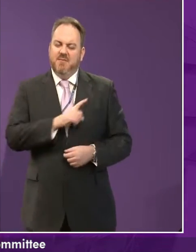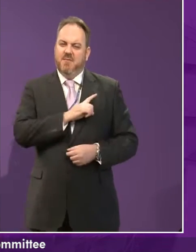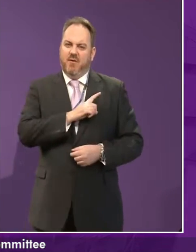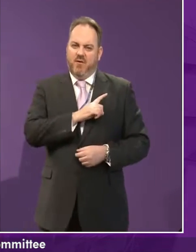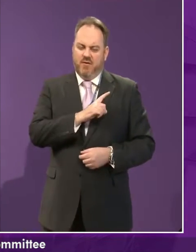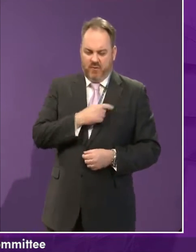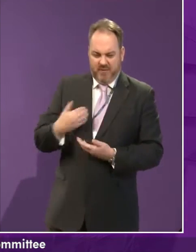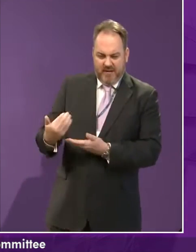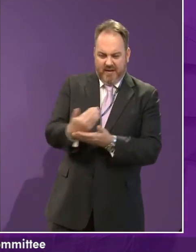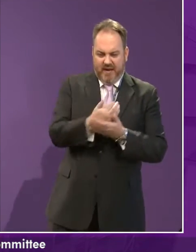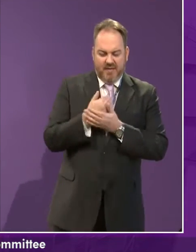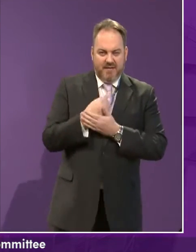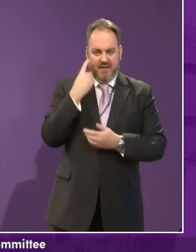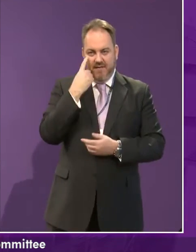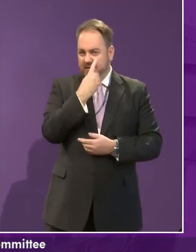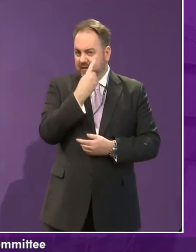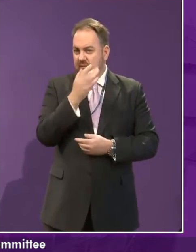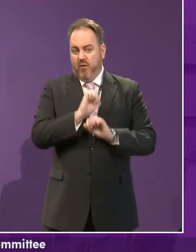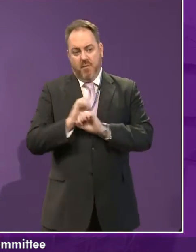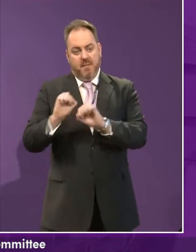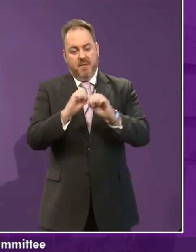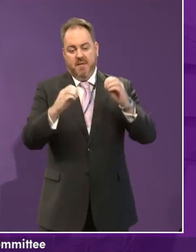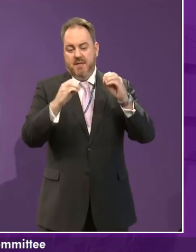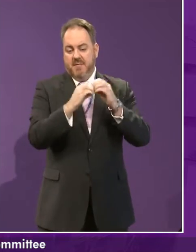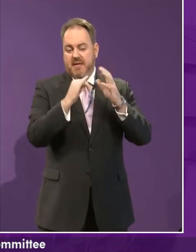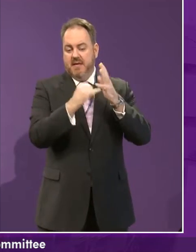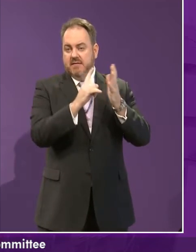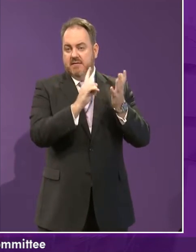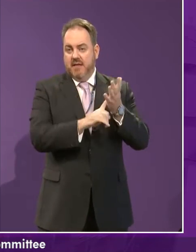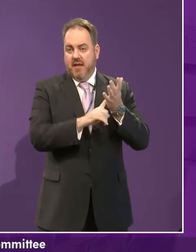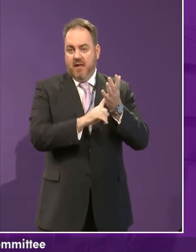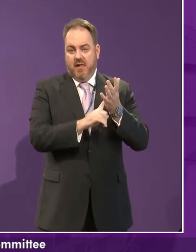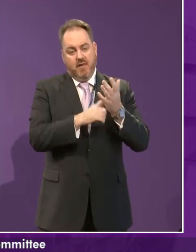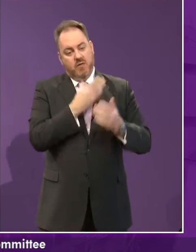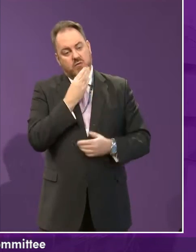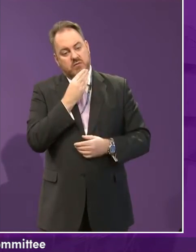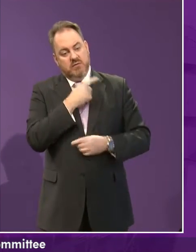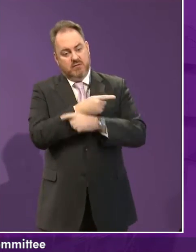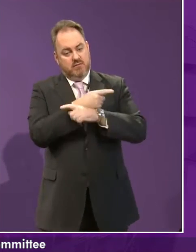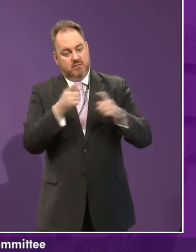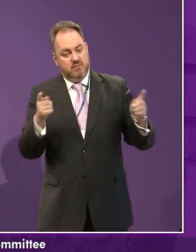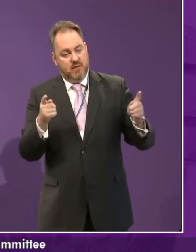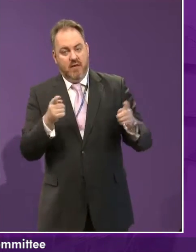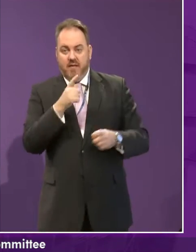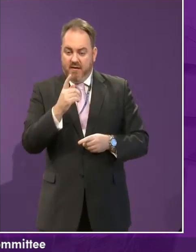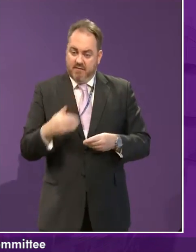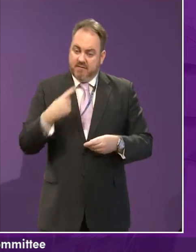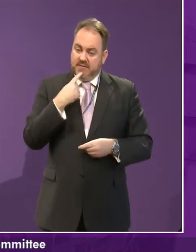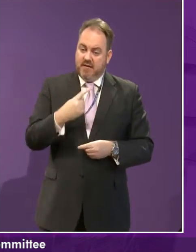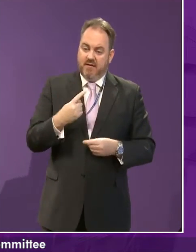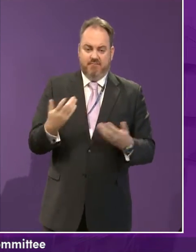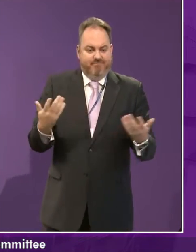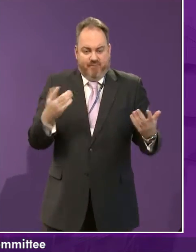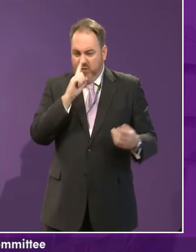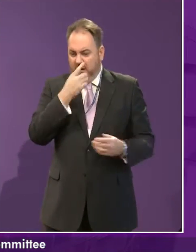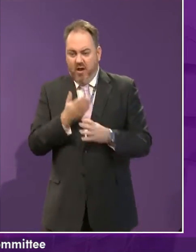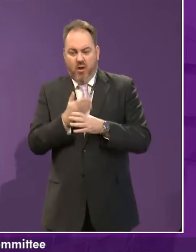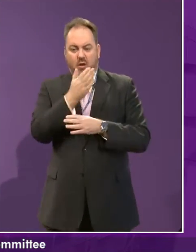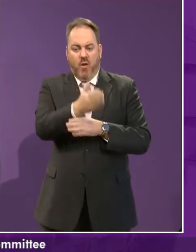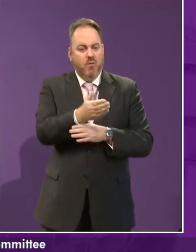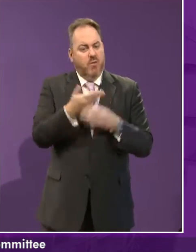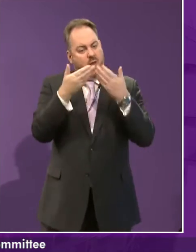written evidence as well, from BSL users who can't access the Freshers' Week or the festivals or things like that because there's not an interpretation